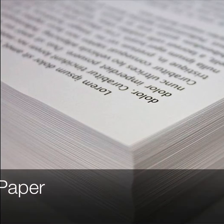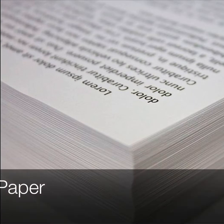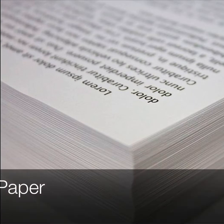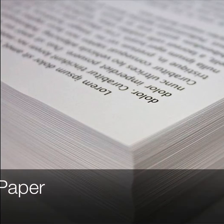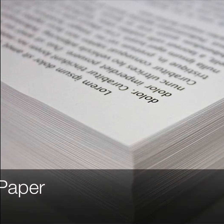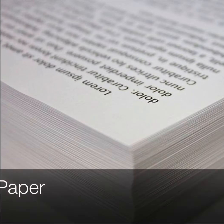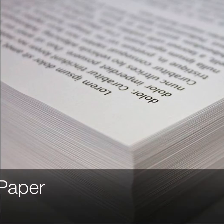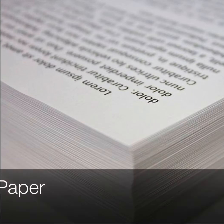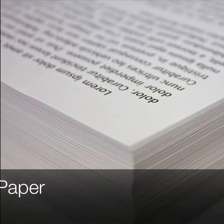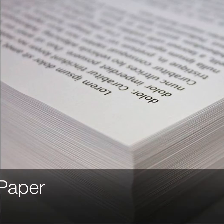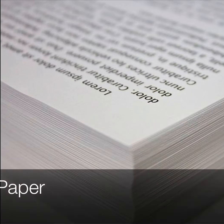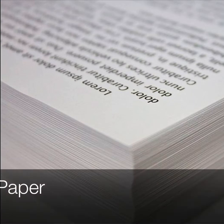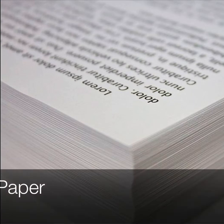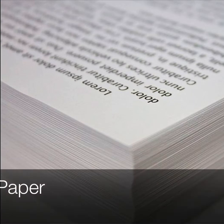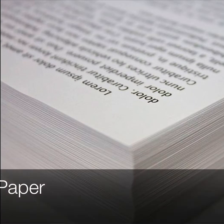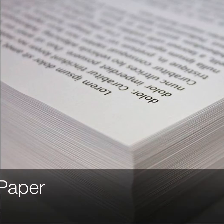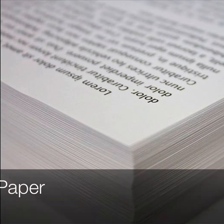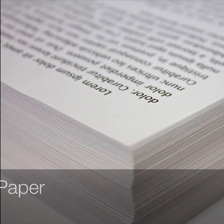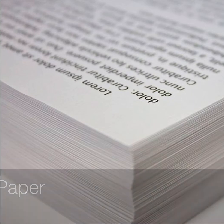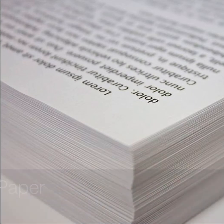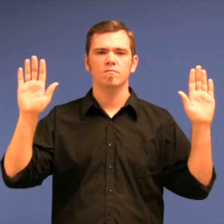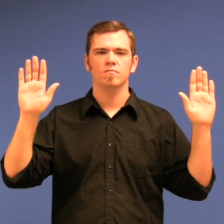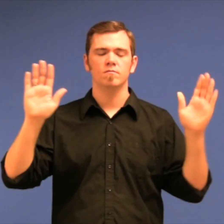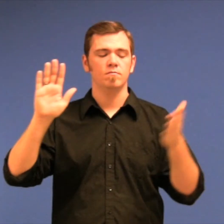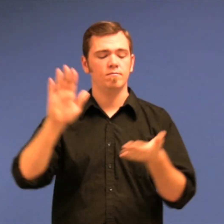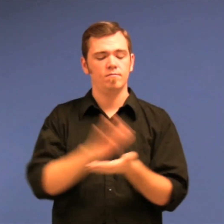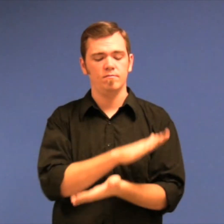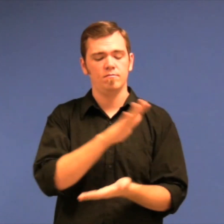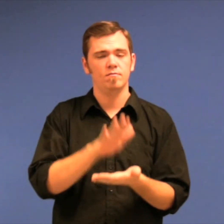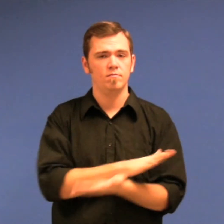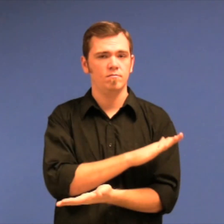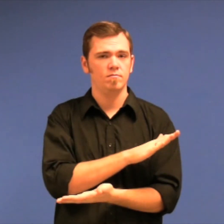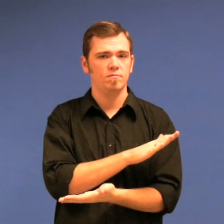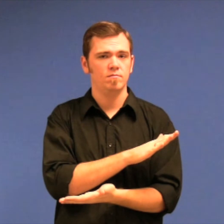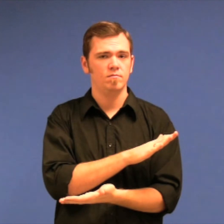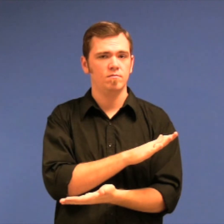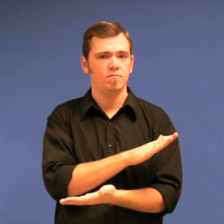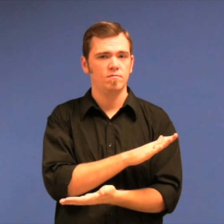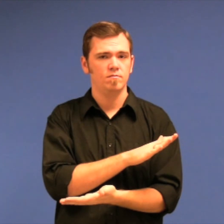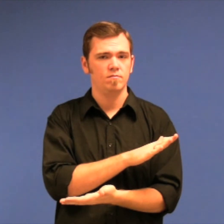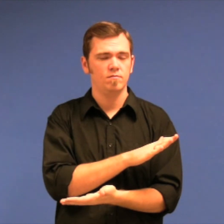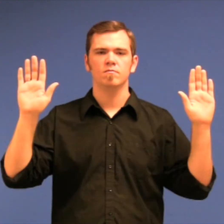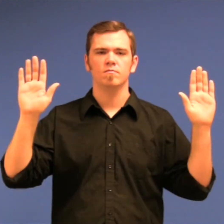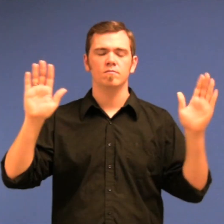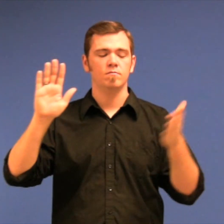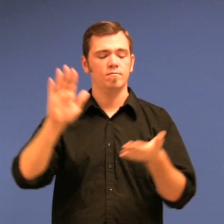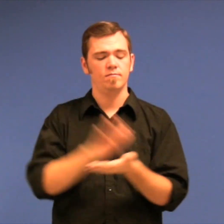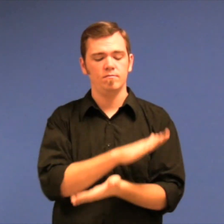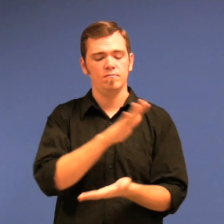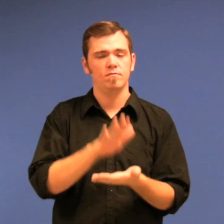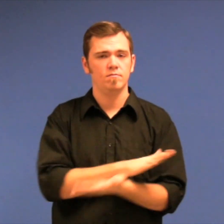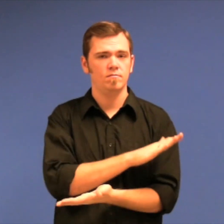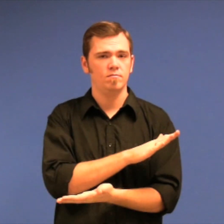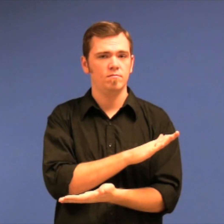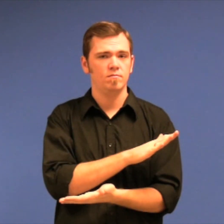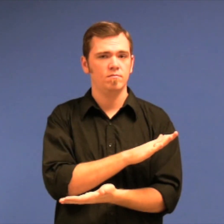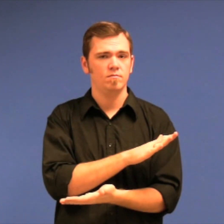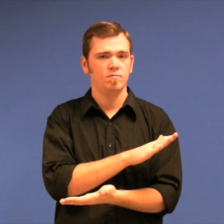All right, now the sign for paper. The sign for paper is paper. It comes towards you. Paper.